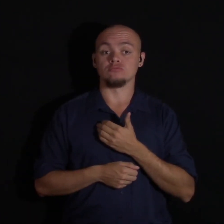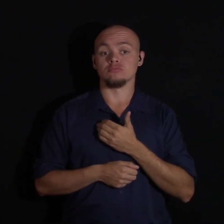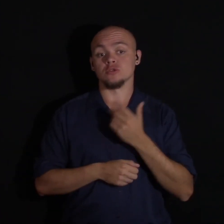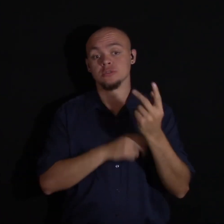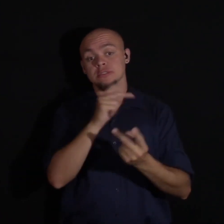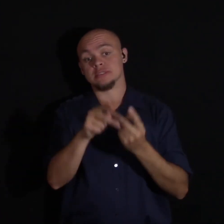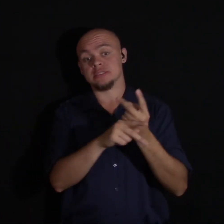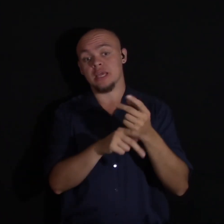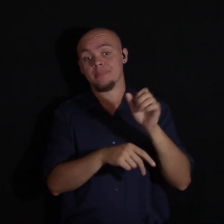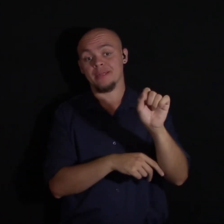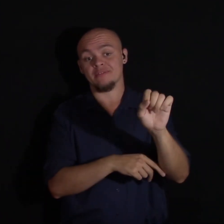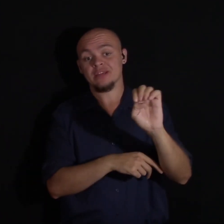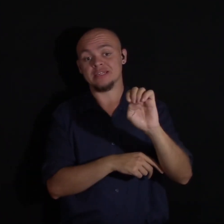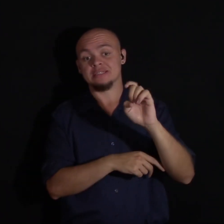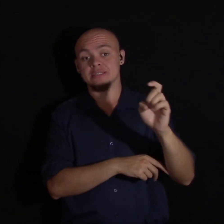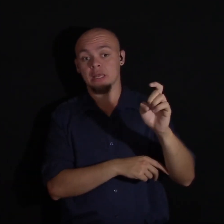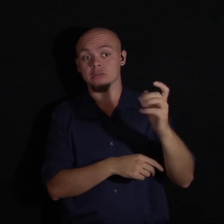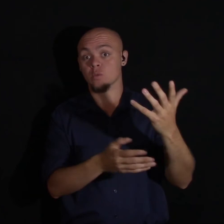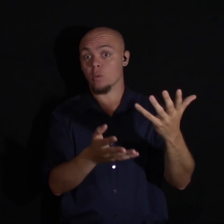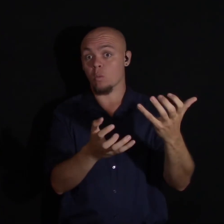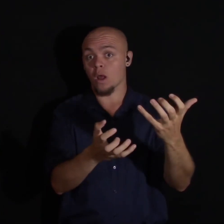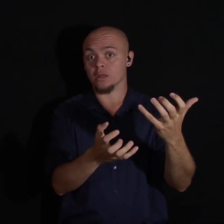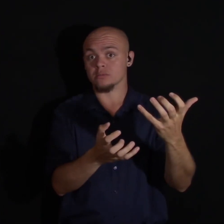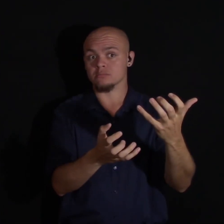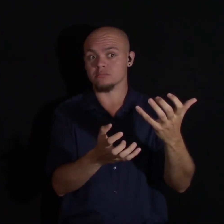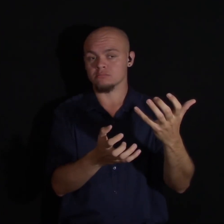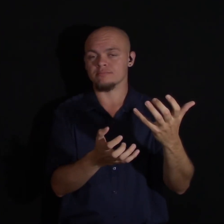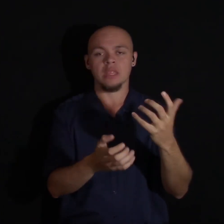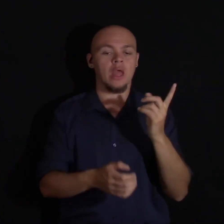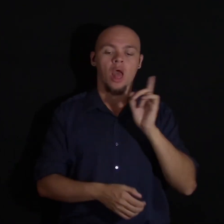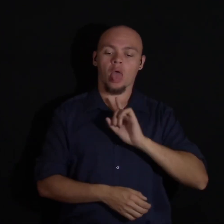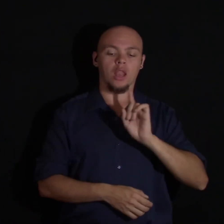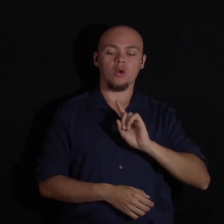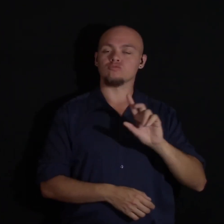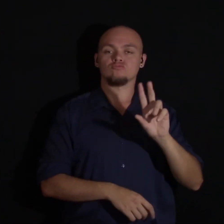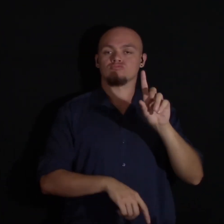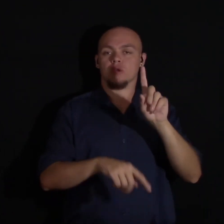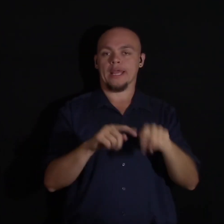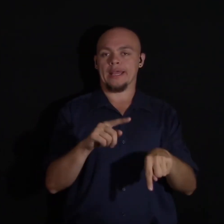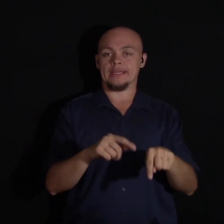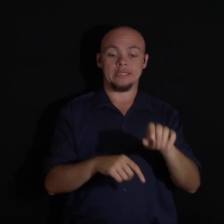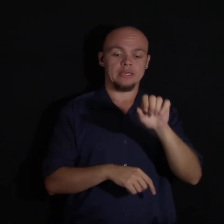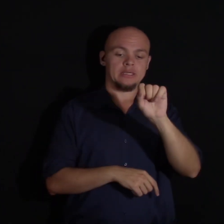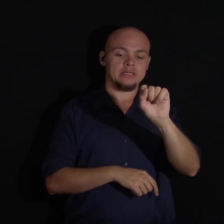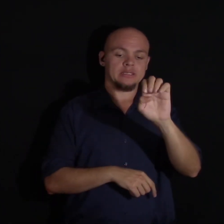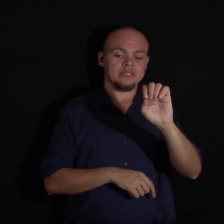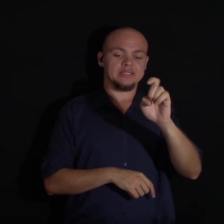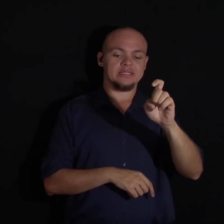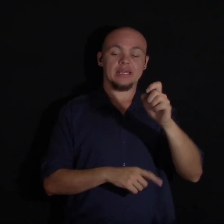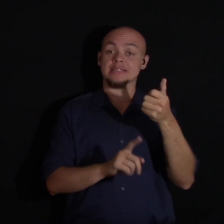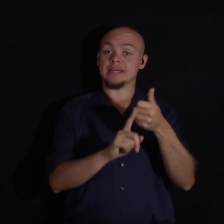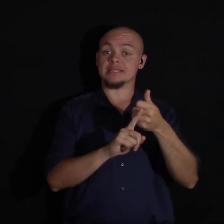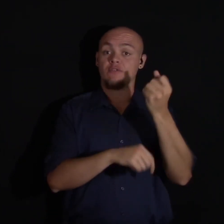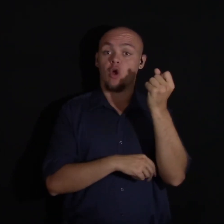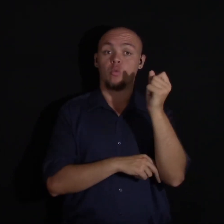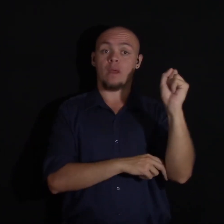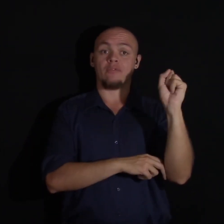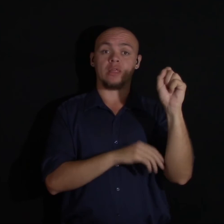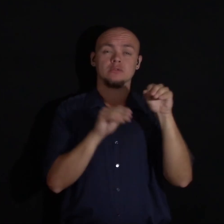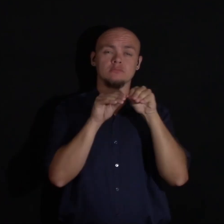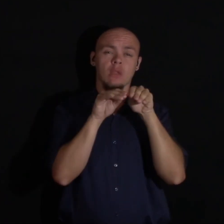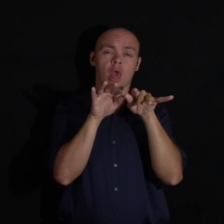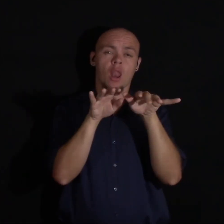sex, this kind of sex? We can't do this alone. Sex is a revolution that will travel and travels